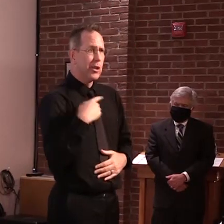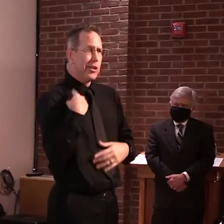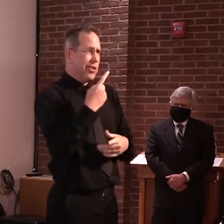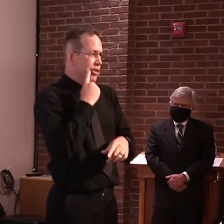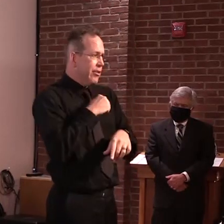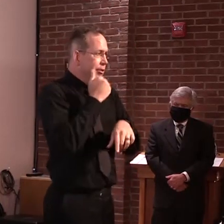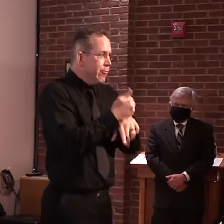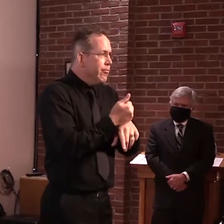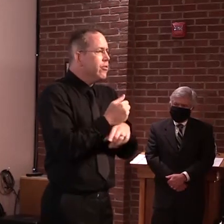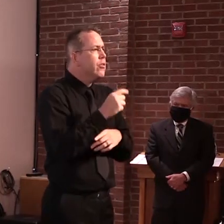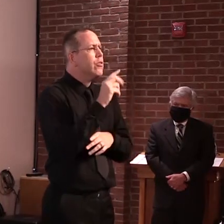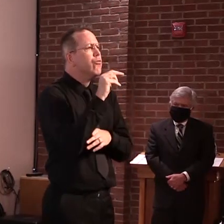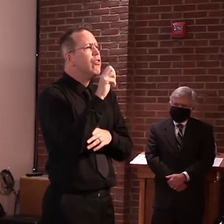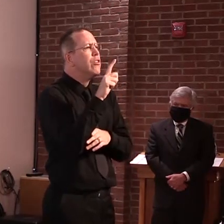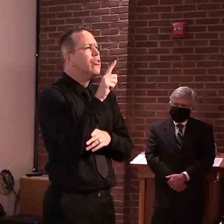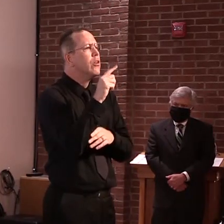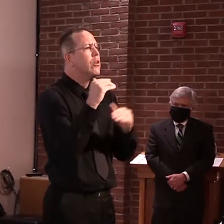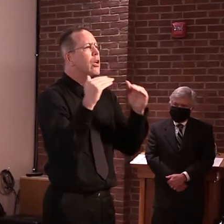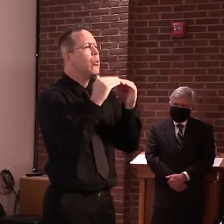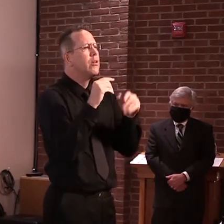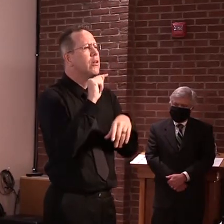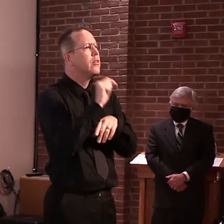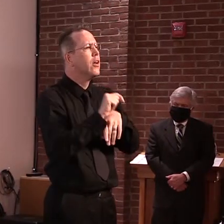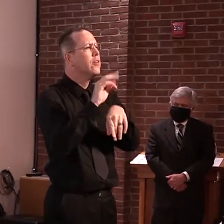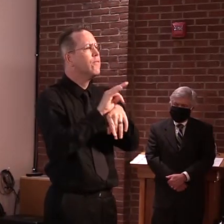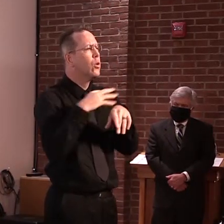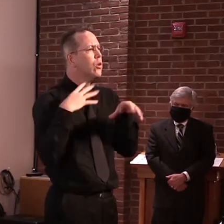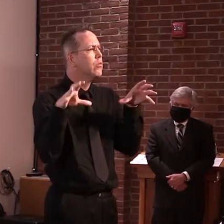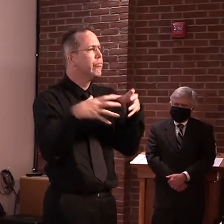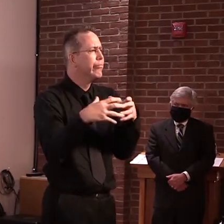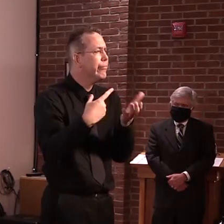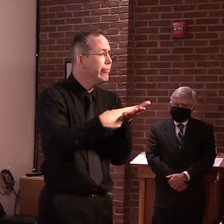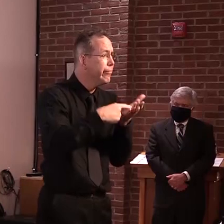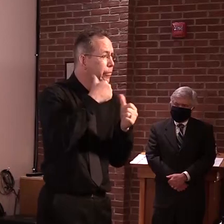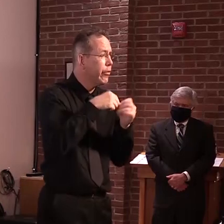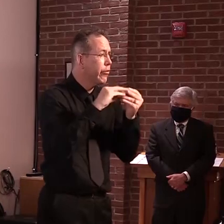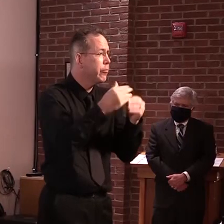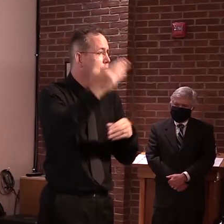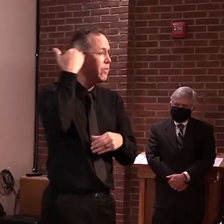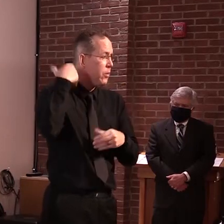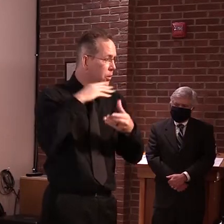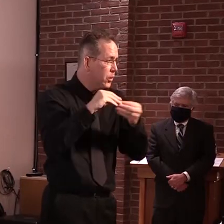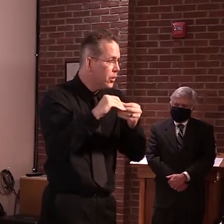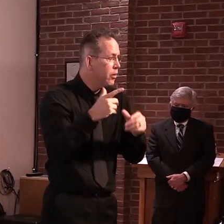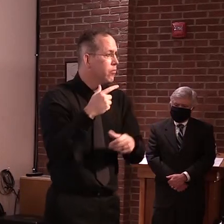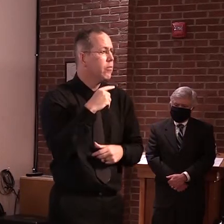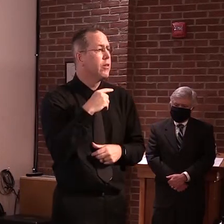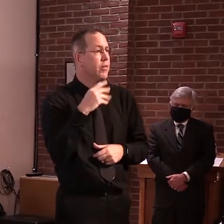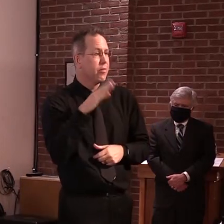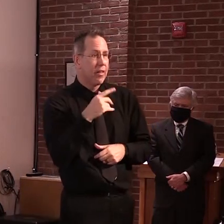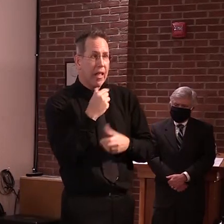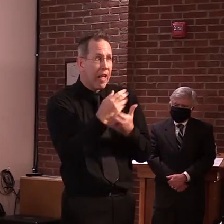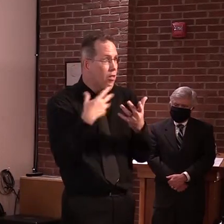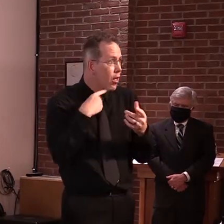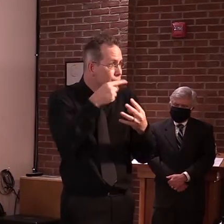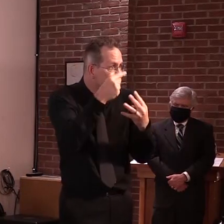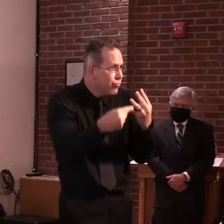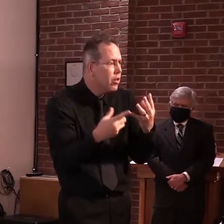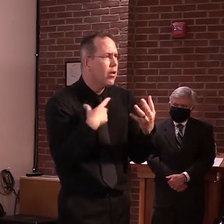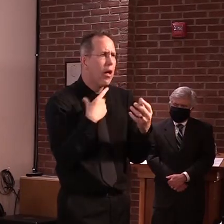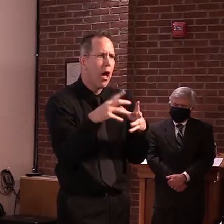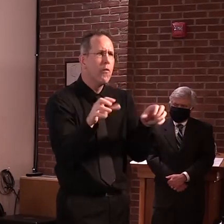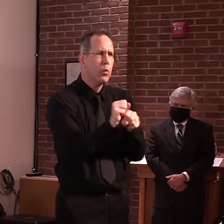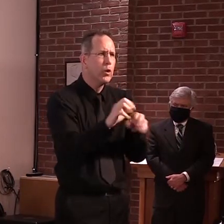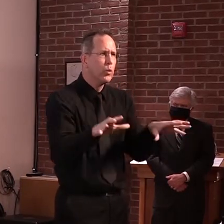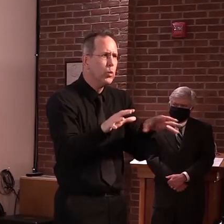I want folks to know that's not all we're going to do in state government. And there's work that's going to be going on for months and